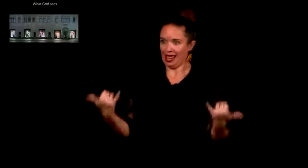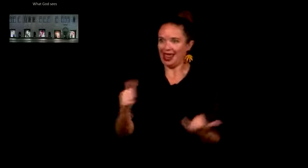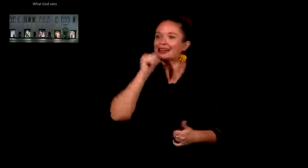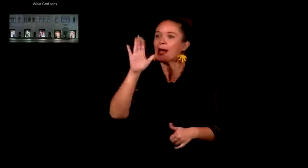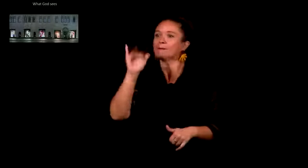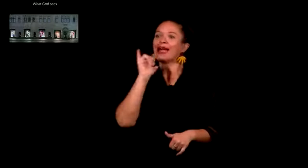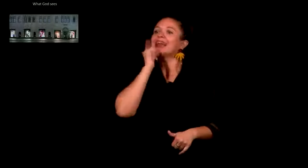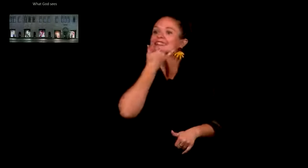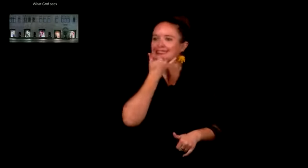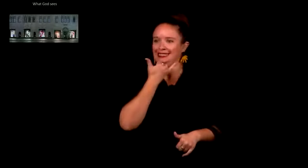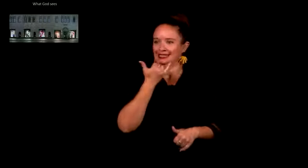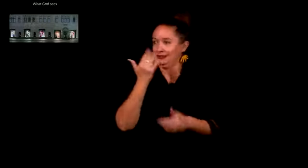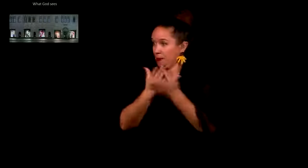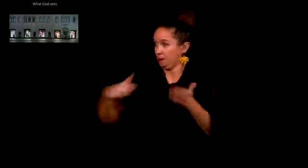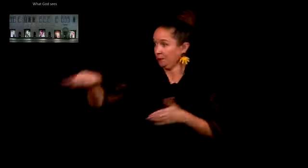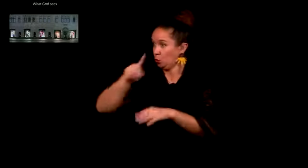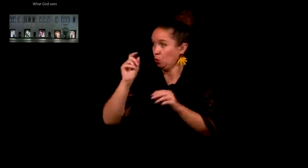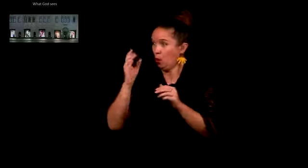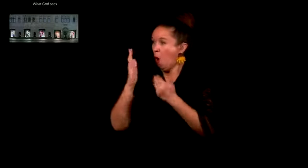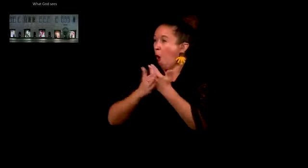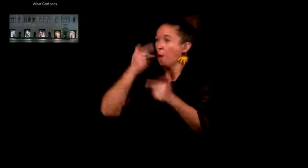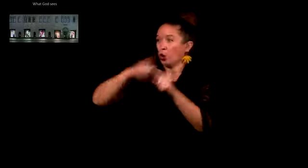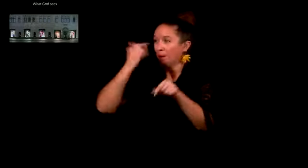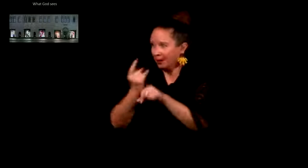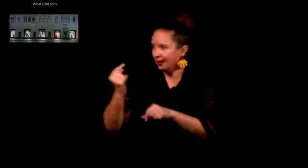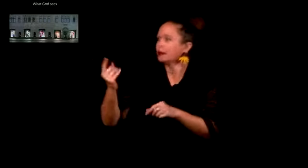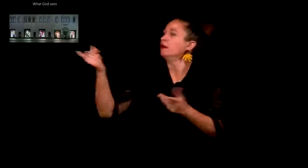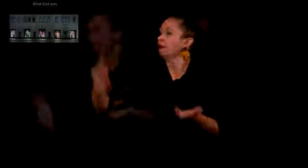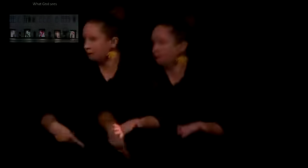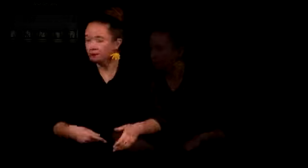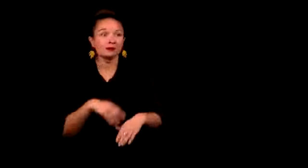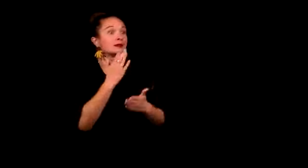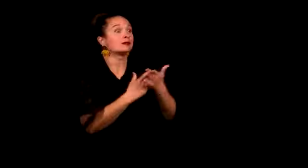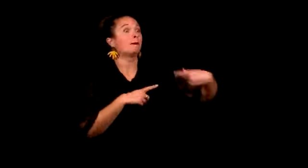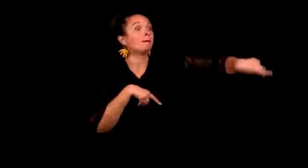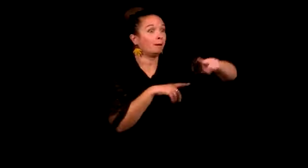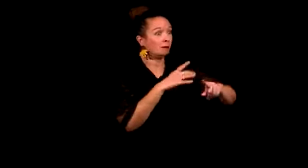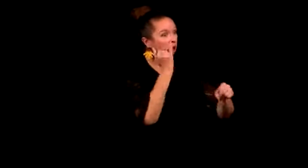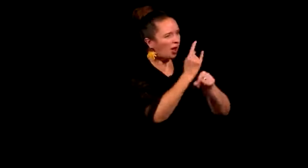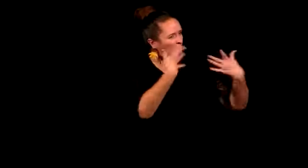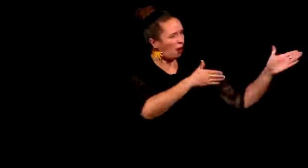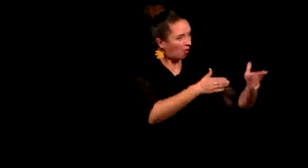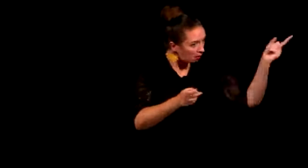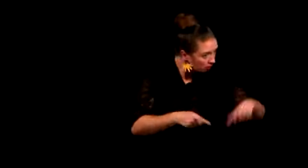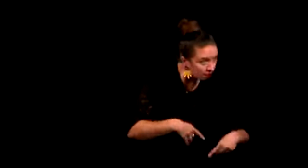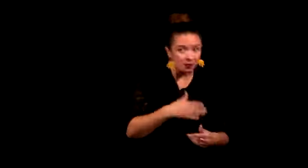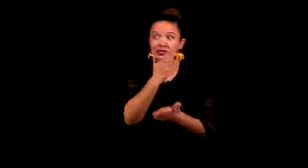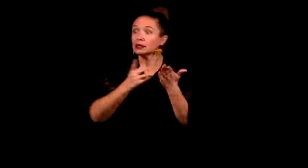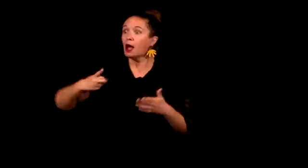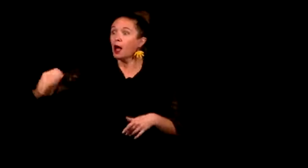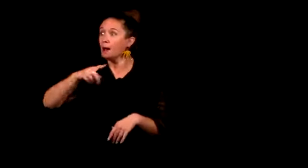group of people. You're not here by accident. Some of you were planning to